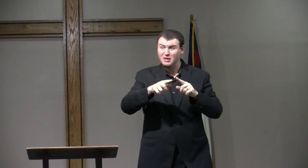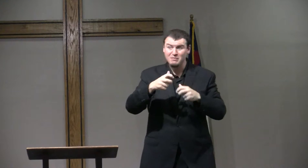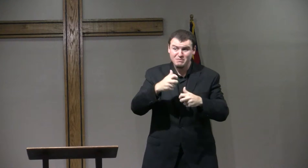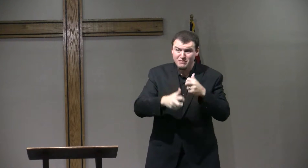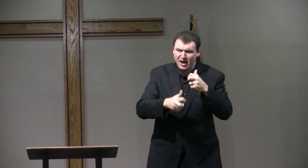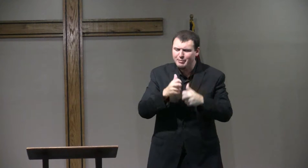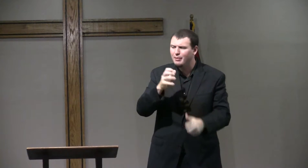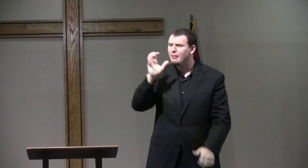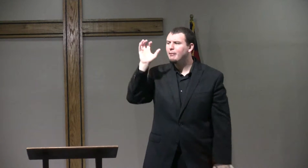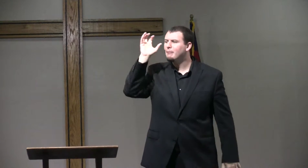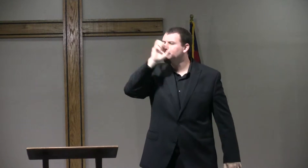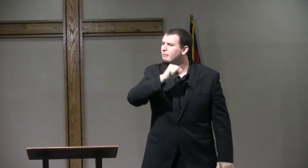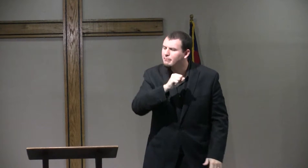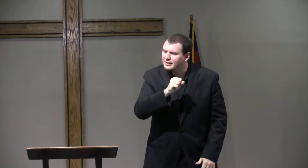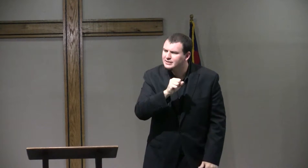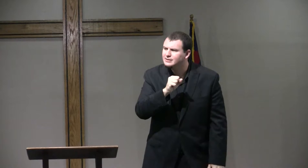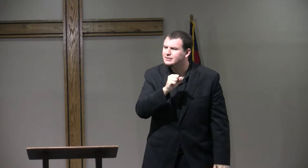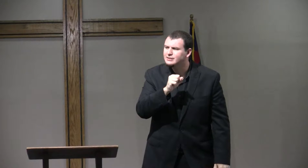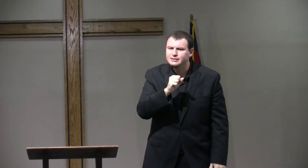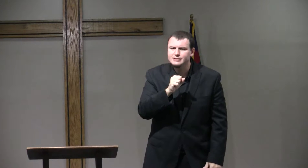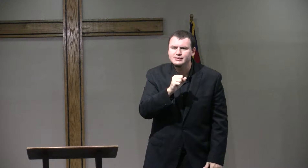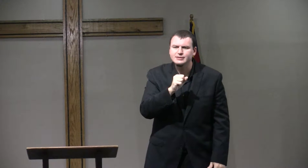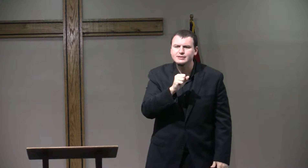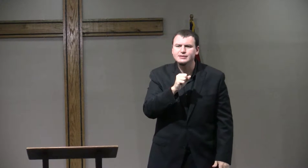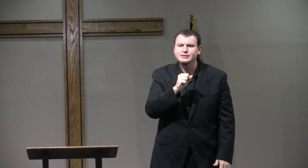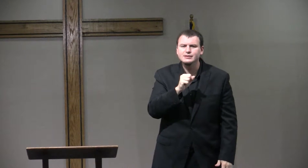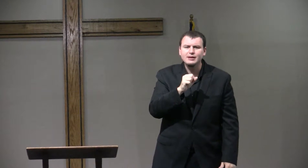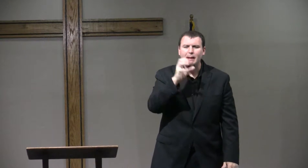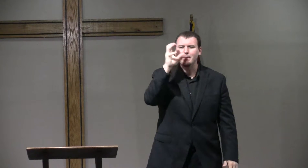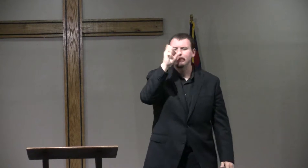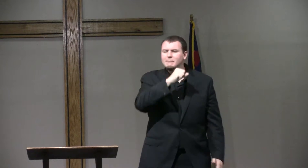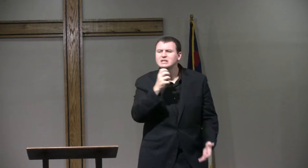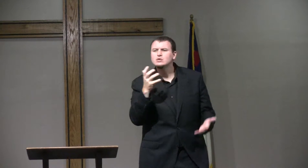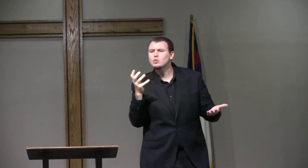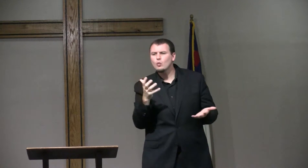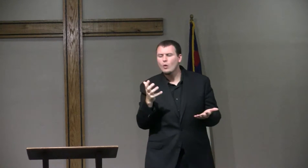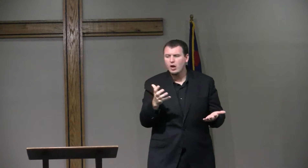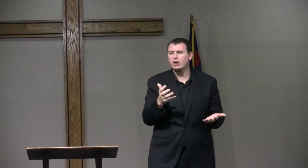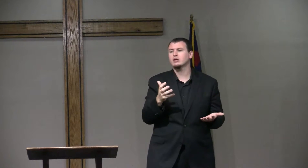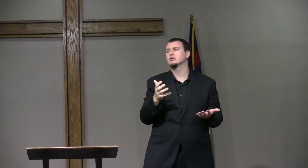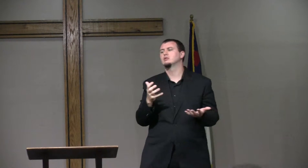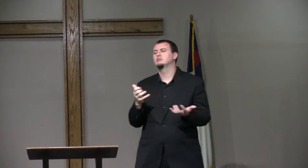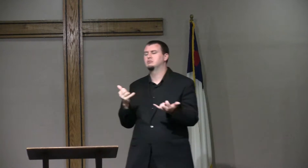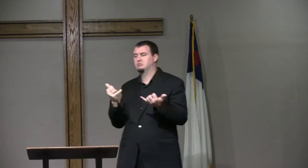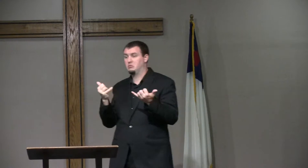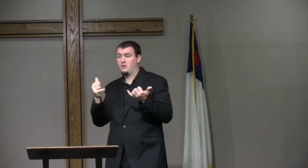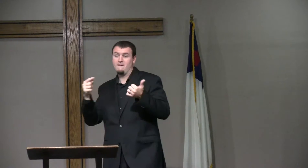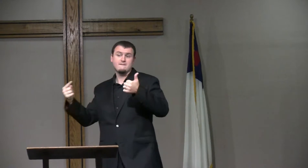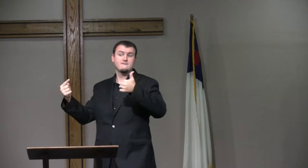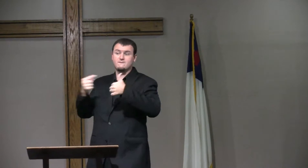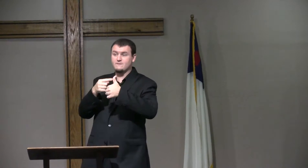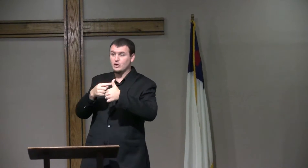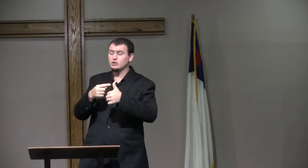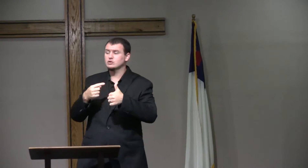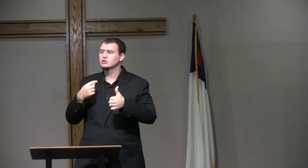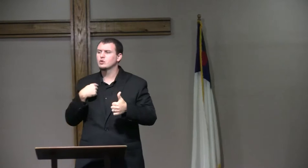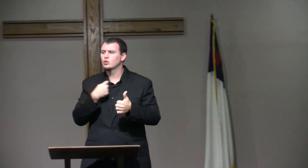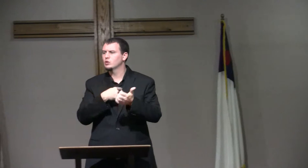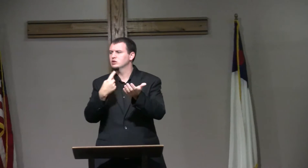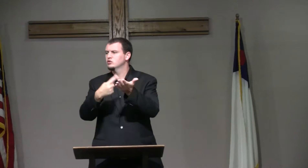Jesus did have rules and laws that we need to follow, but they missed the point. And what did